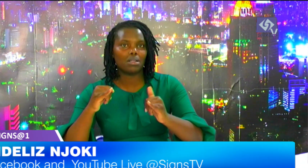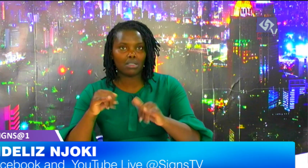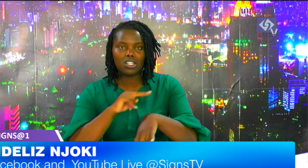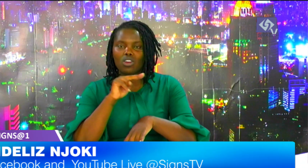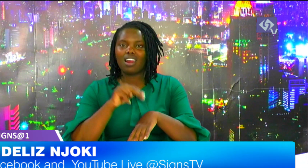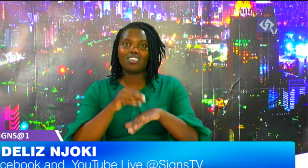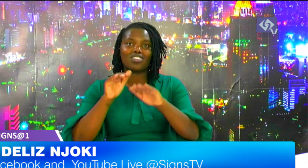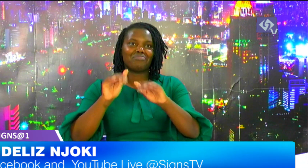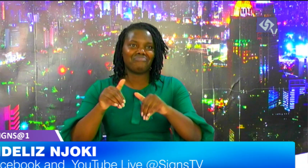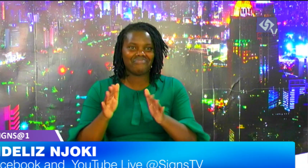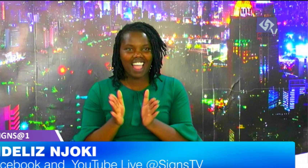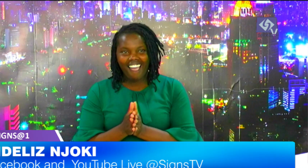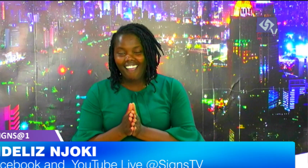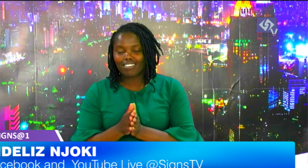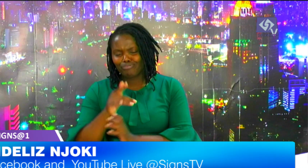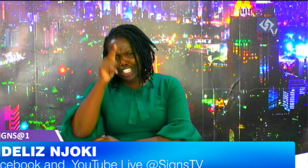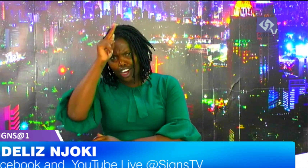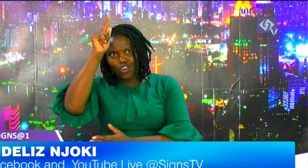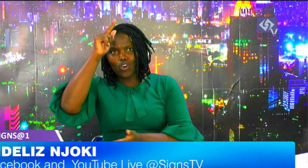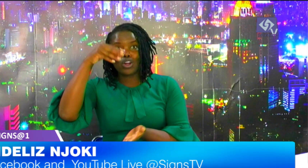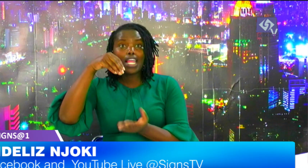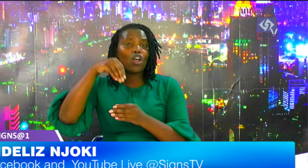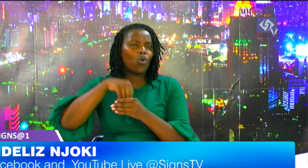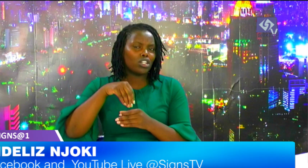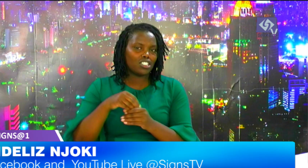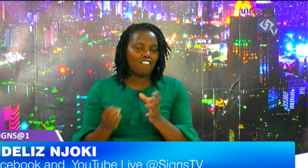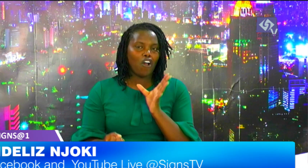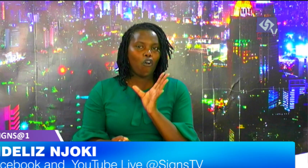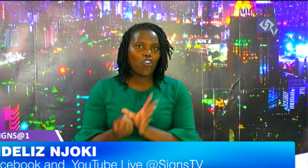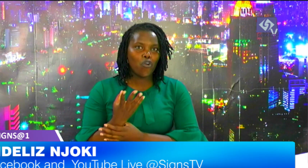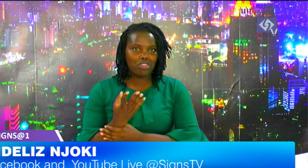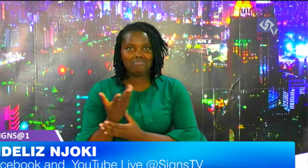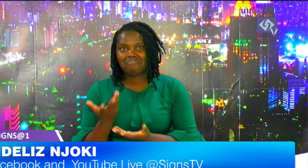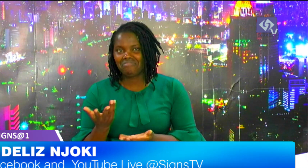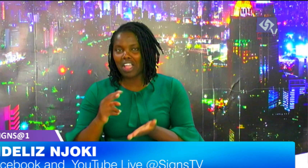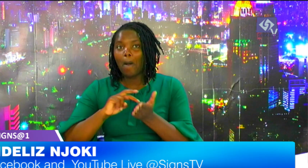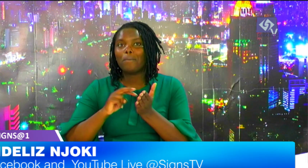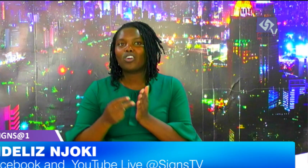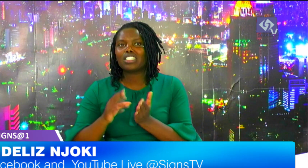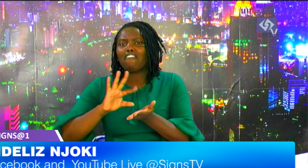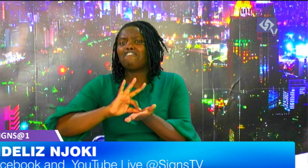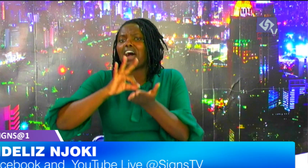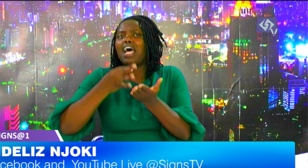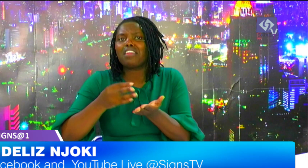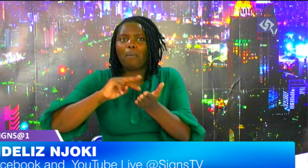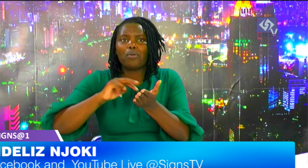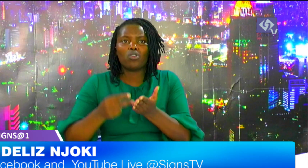national agricultural and rural inclusive growth projects, funded